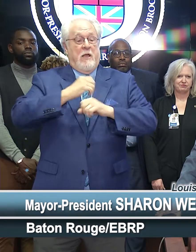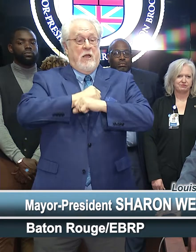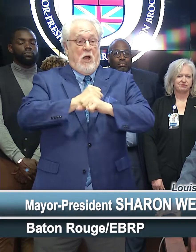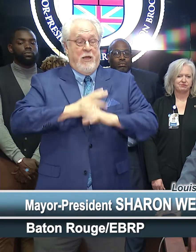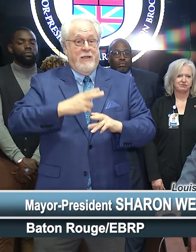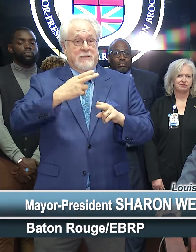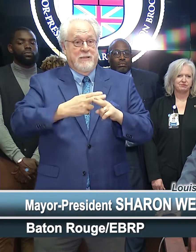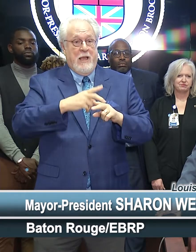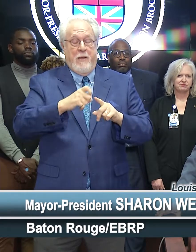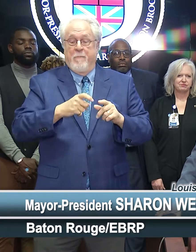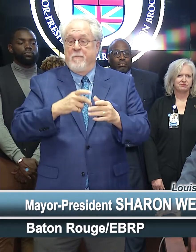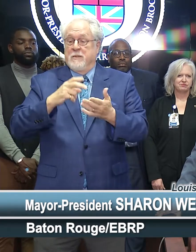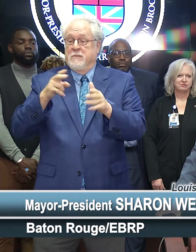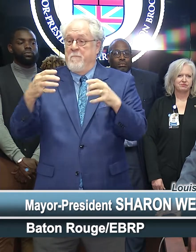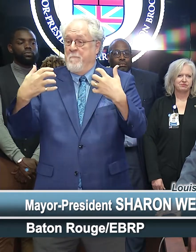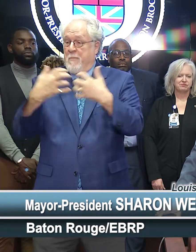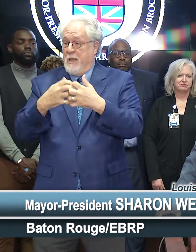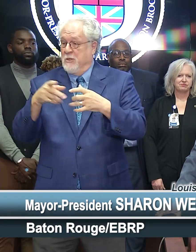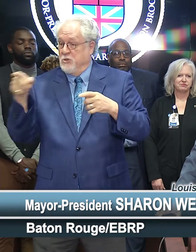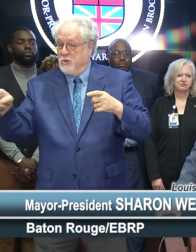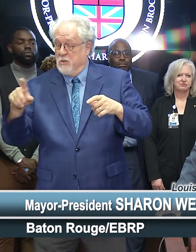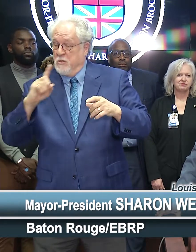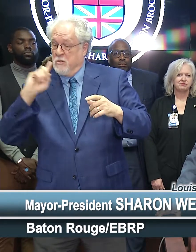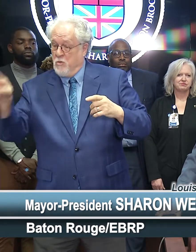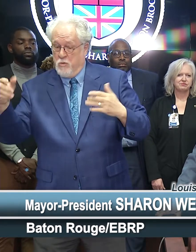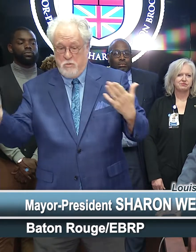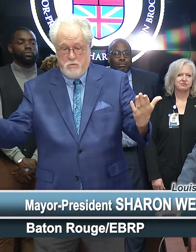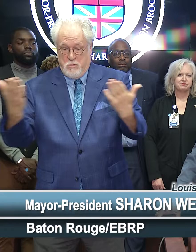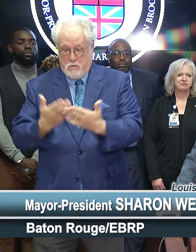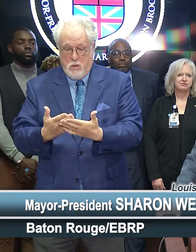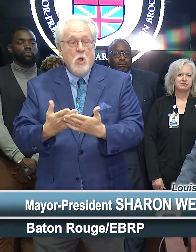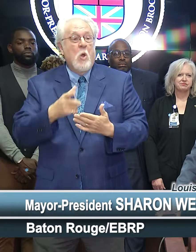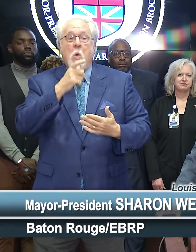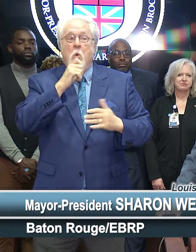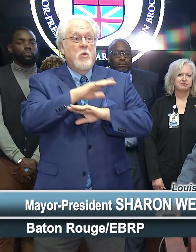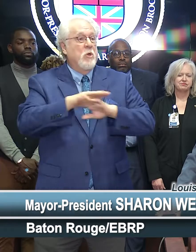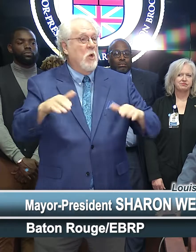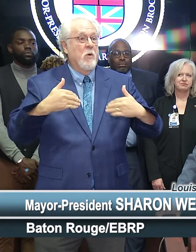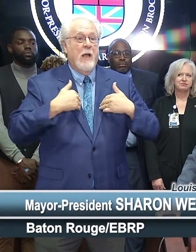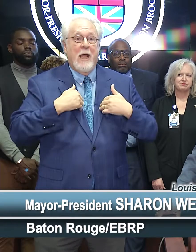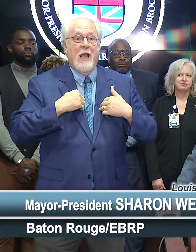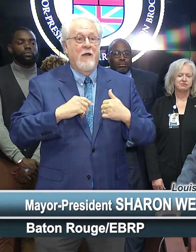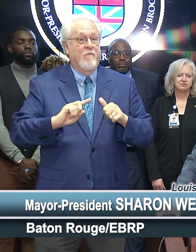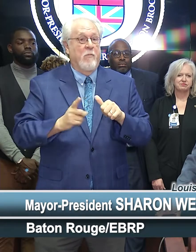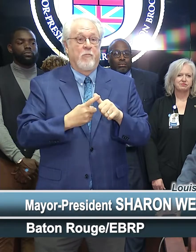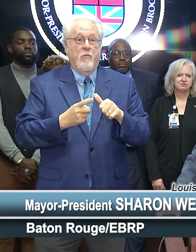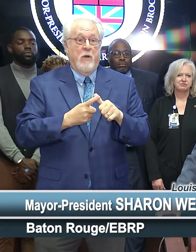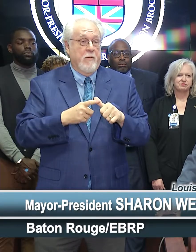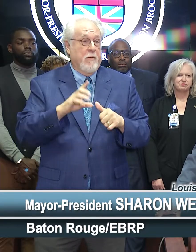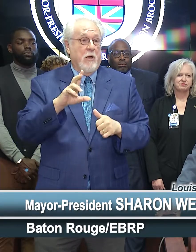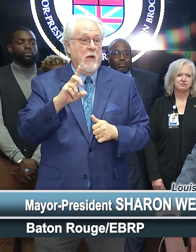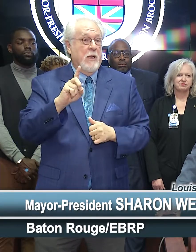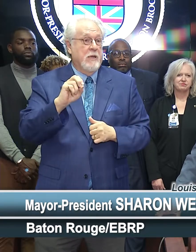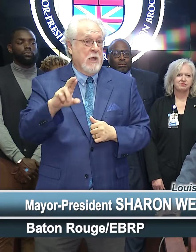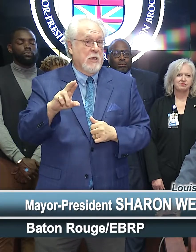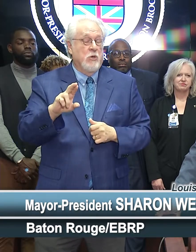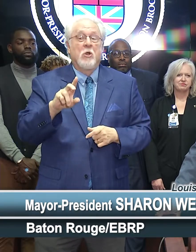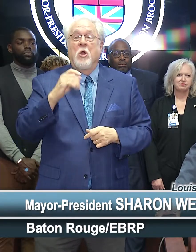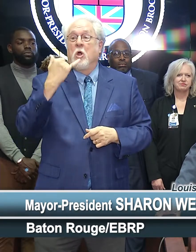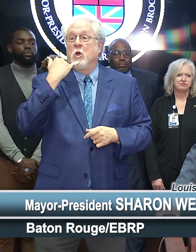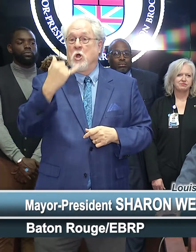name on the provider order. Individuals who do not have a primary doctor should